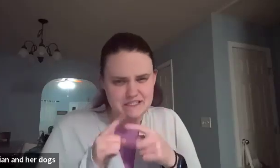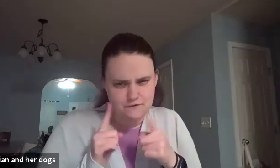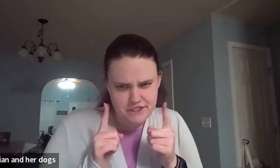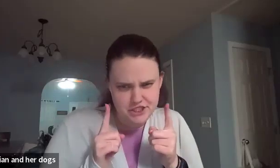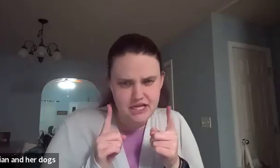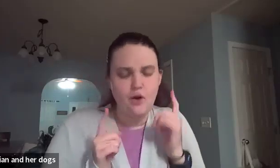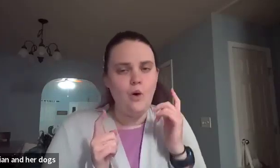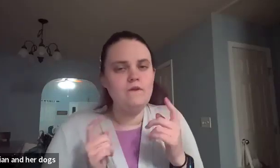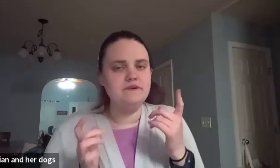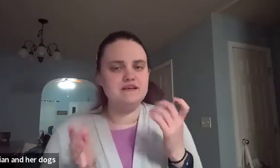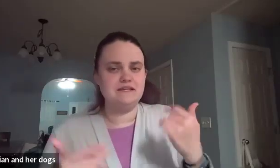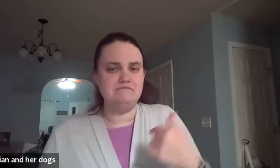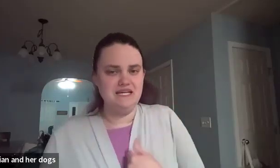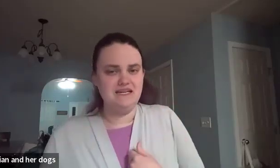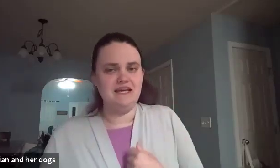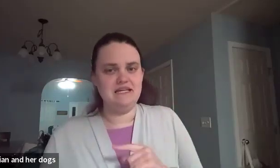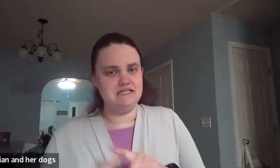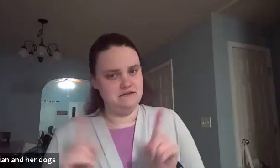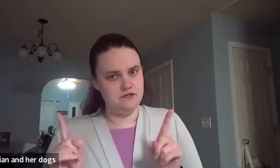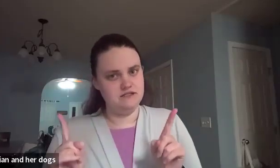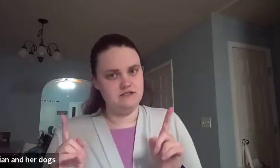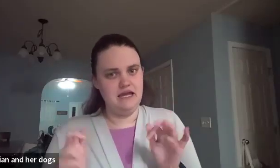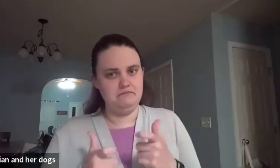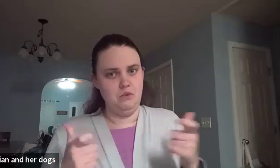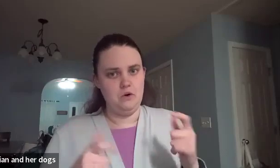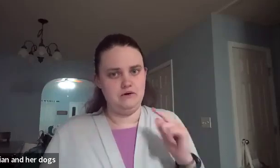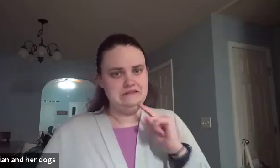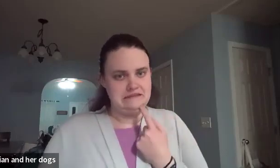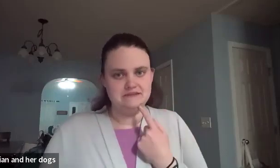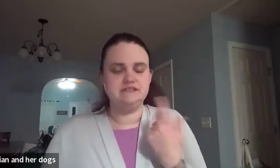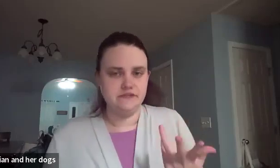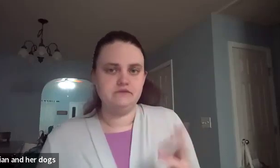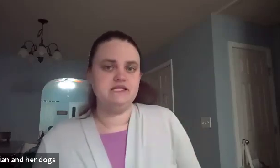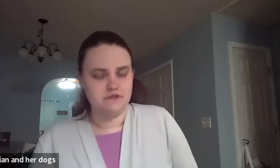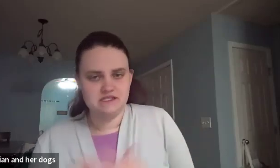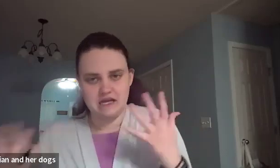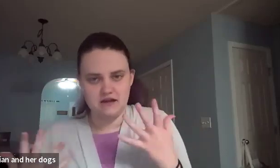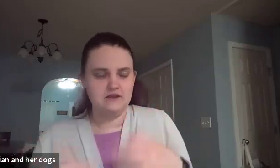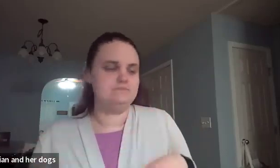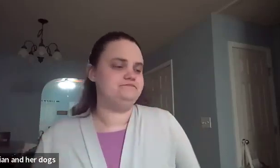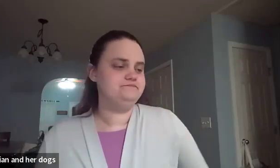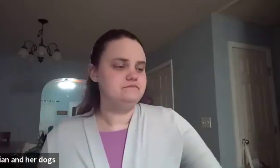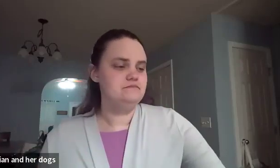slightly differentiate only because to me it's a difference, like more Yes. severe of a difference, that kind of thing.